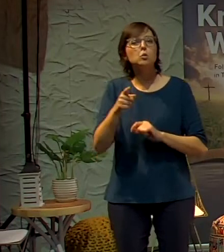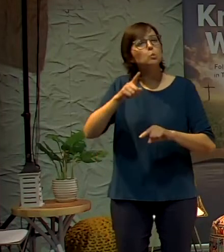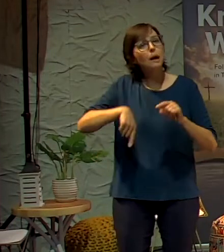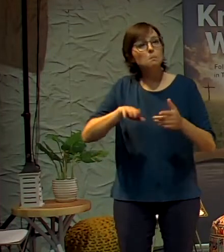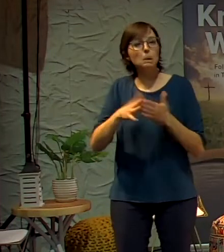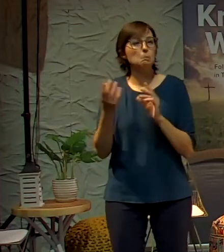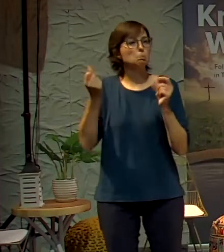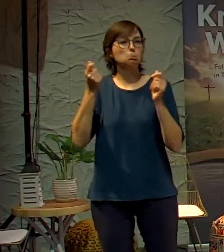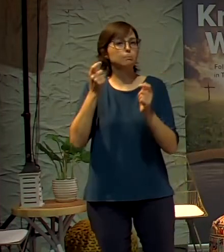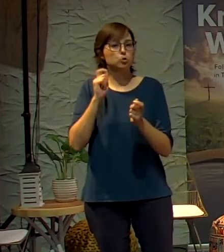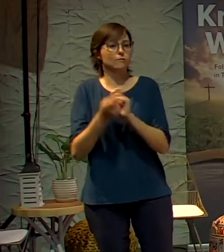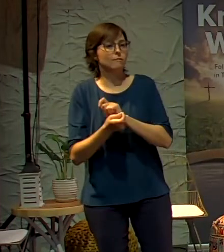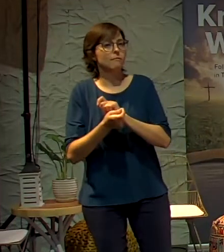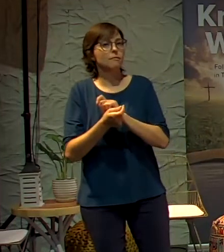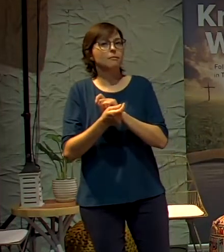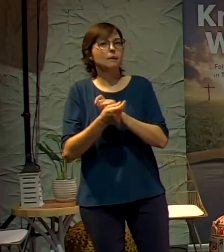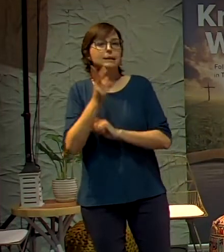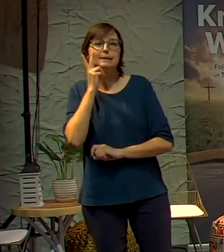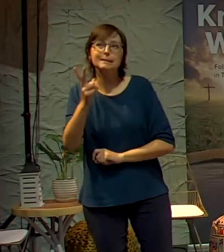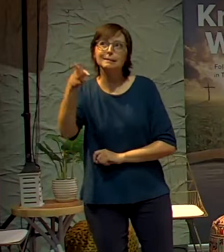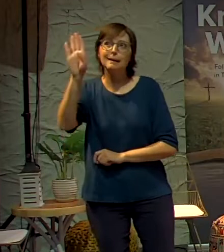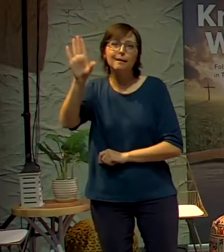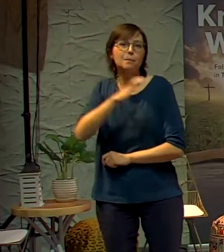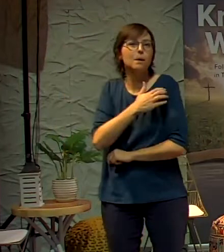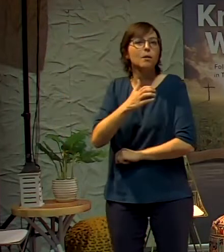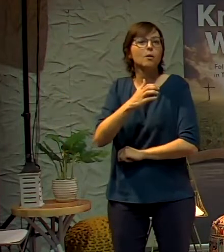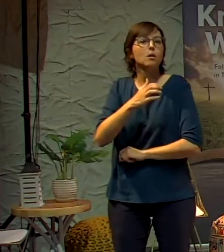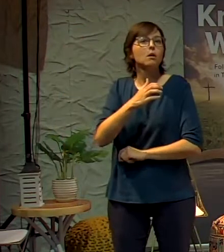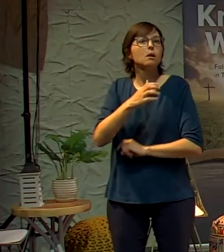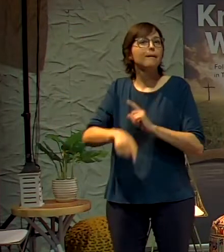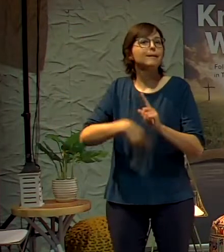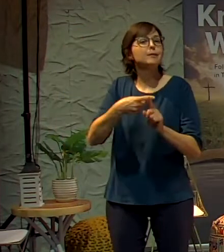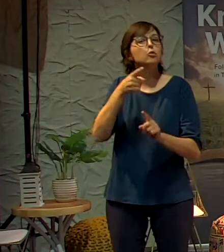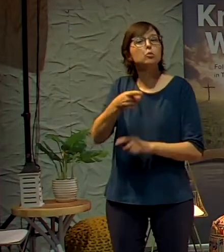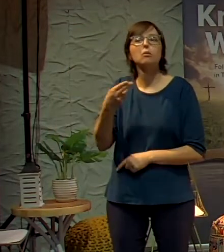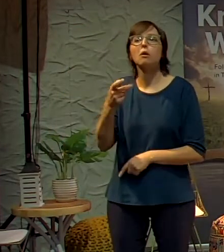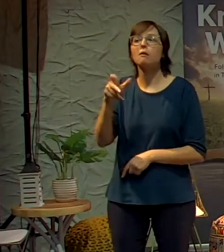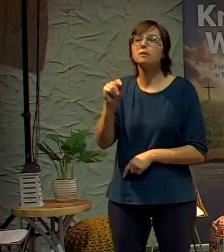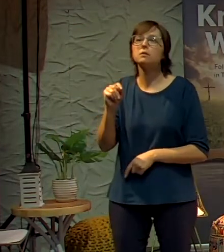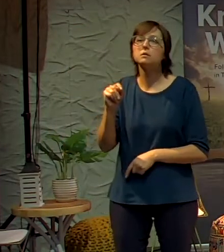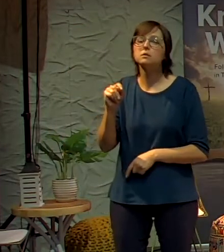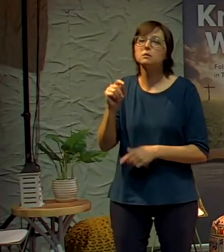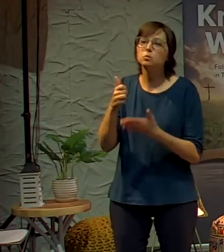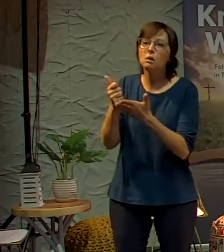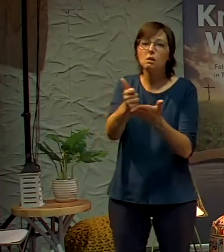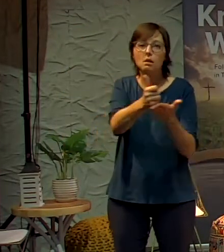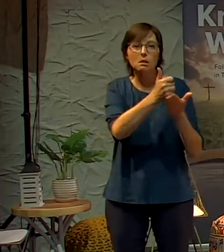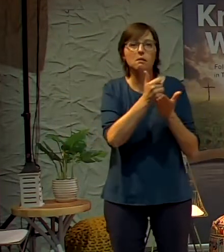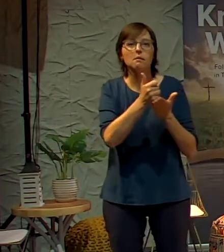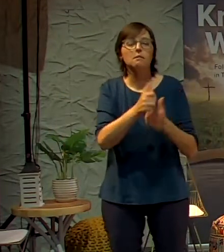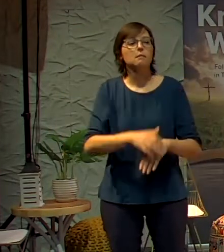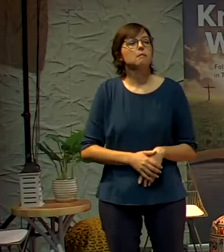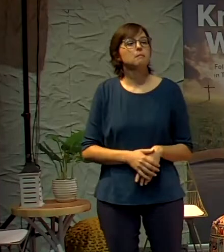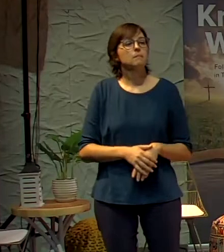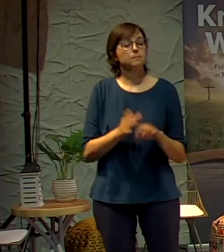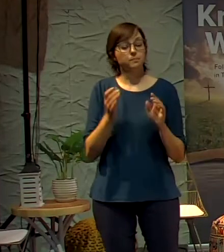witness the power of God unless you harvest. So here's what Jesus says about this,